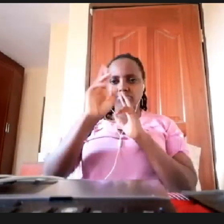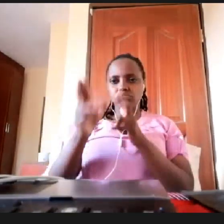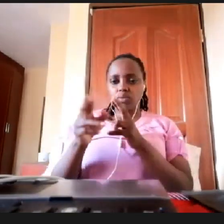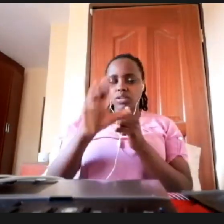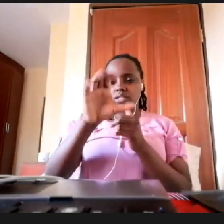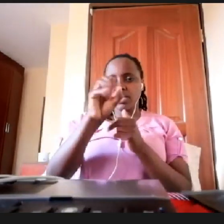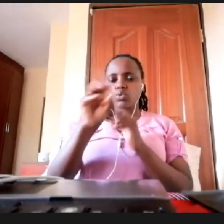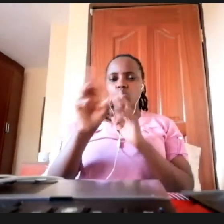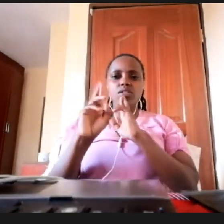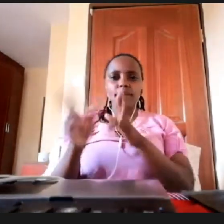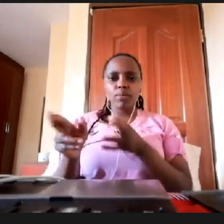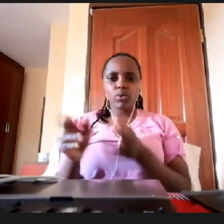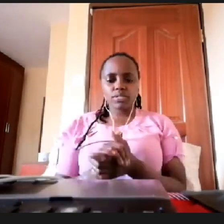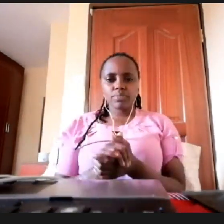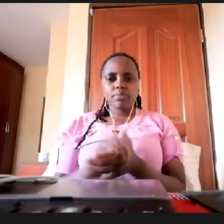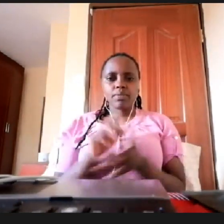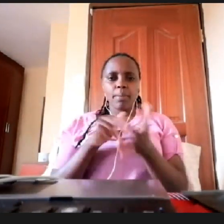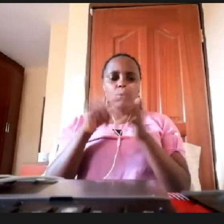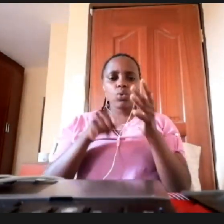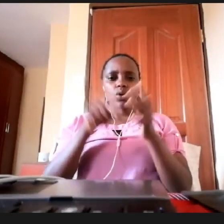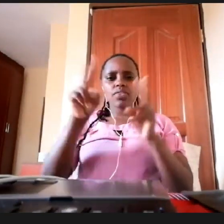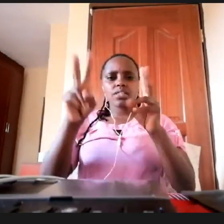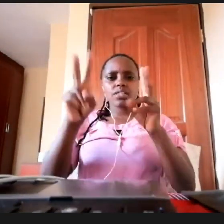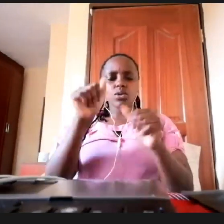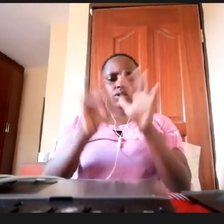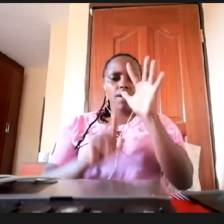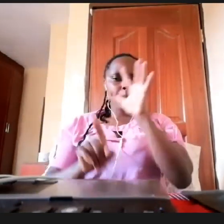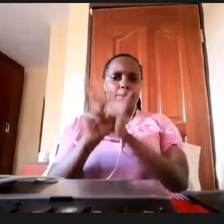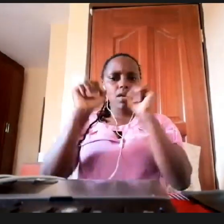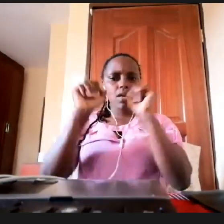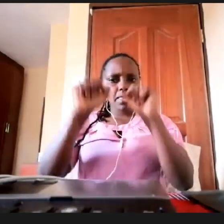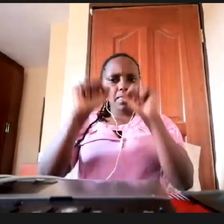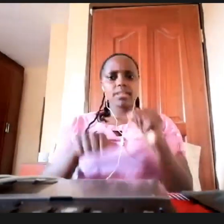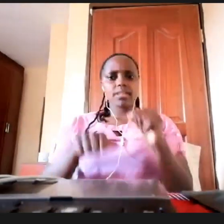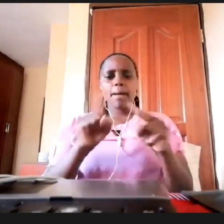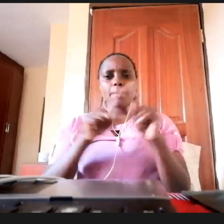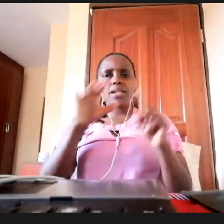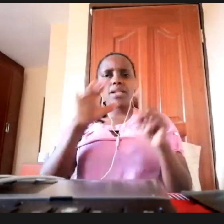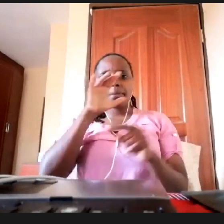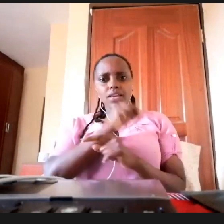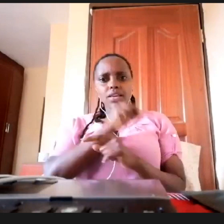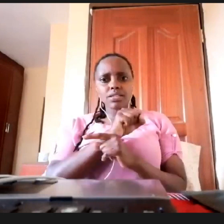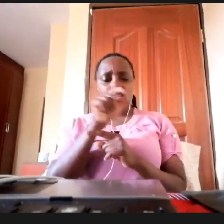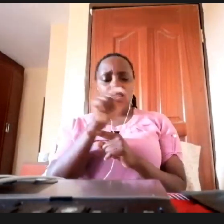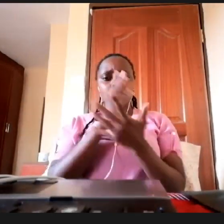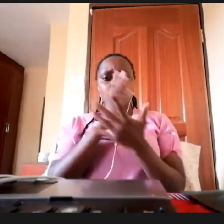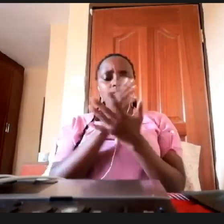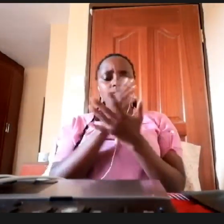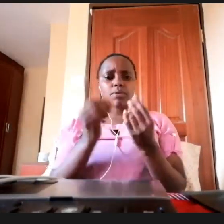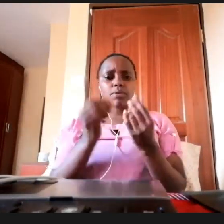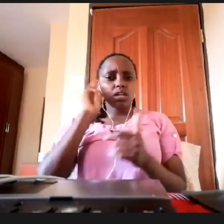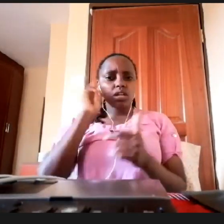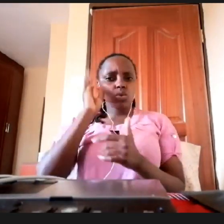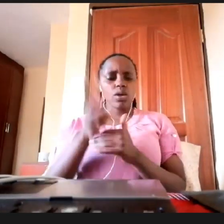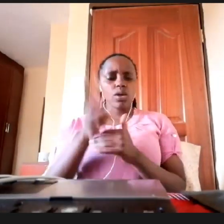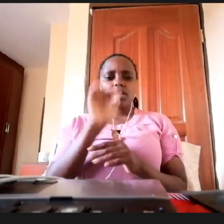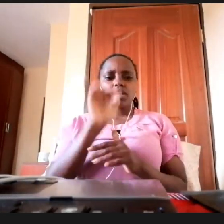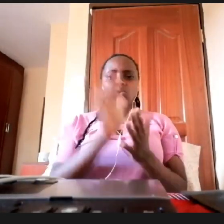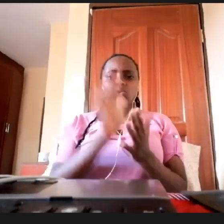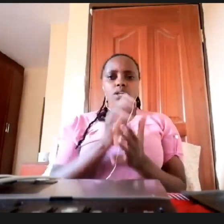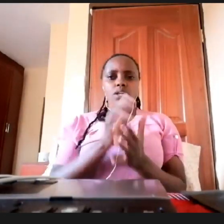CSO reports. So this is an issue that has already come up, and I'm guessing it's something that will be addressed, I think, in the Q&A,